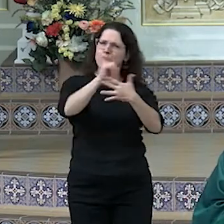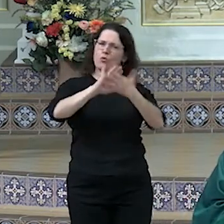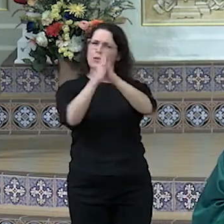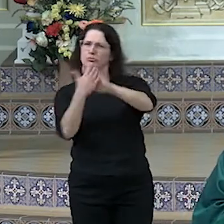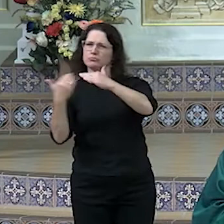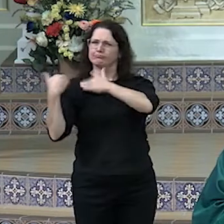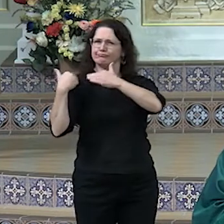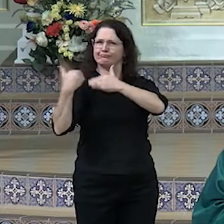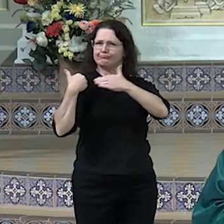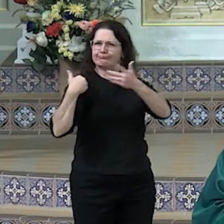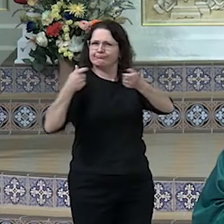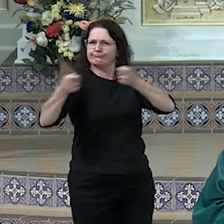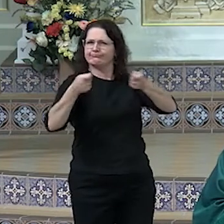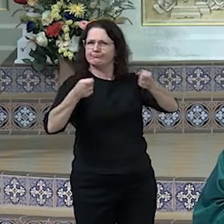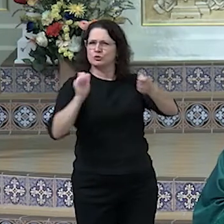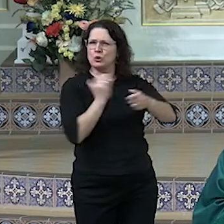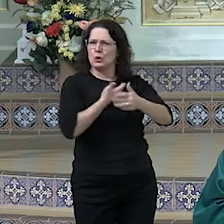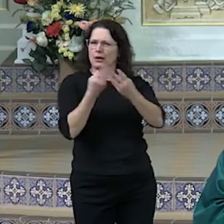right?